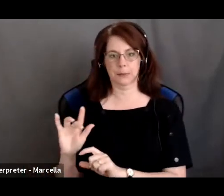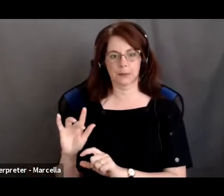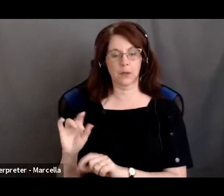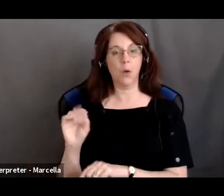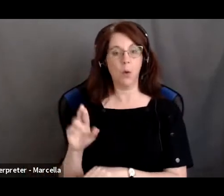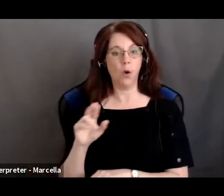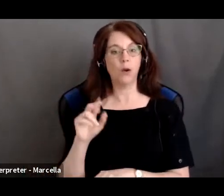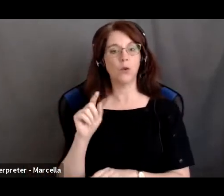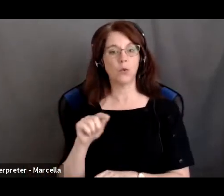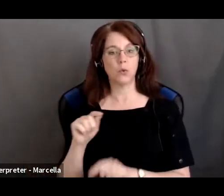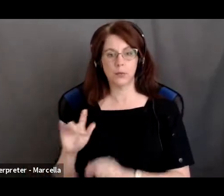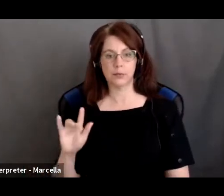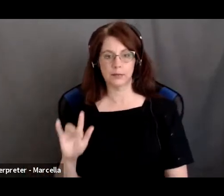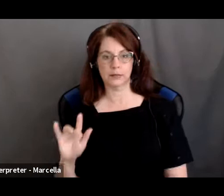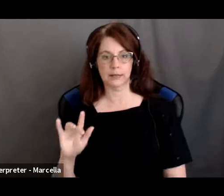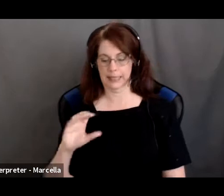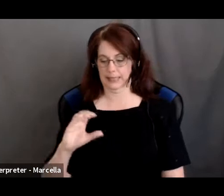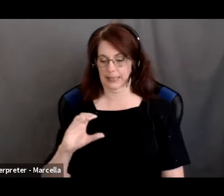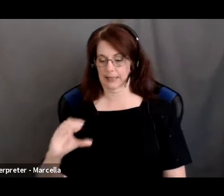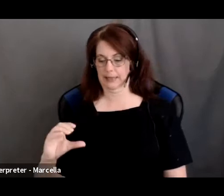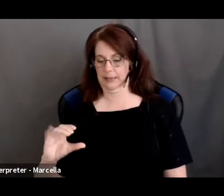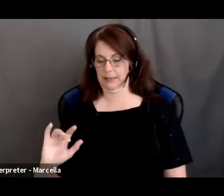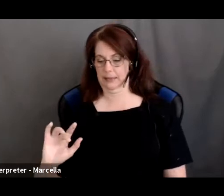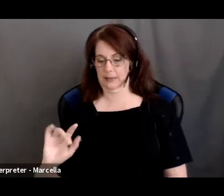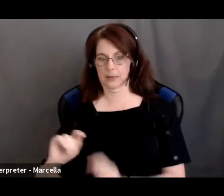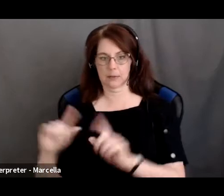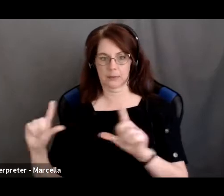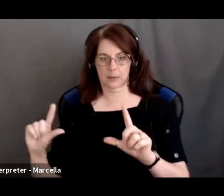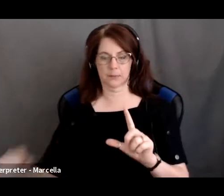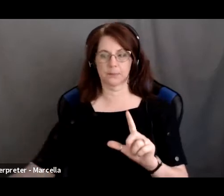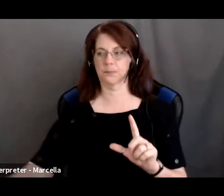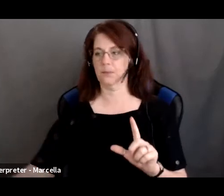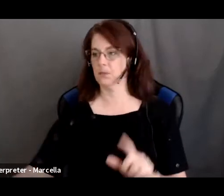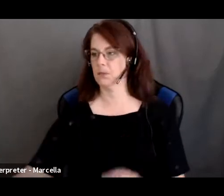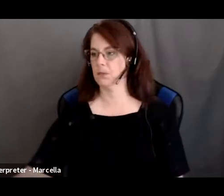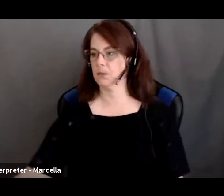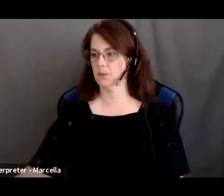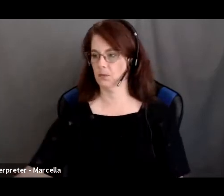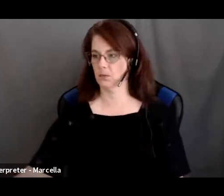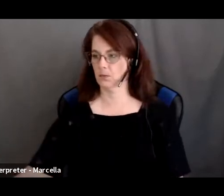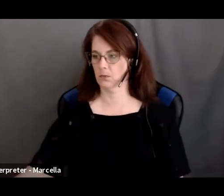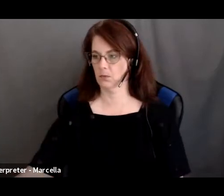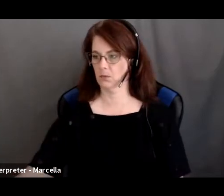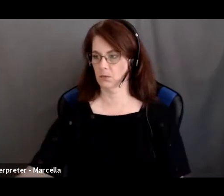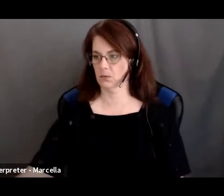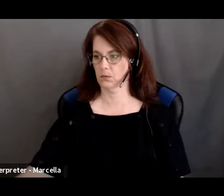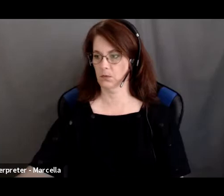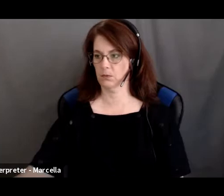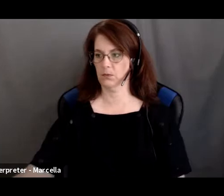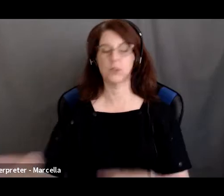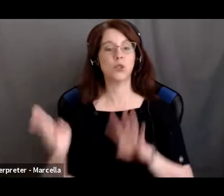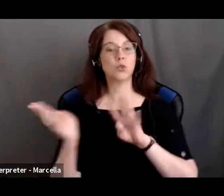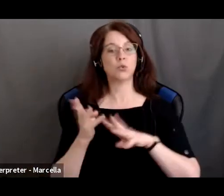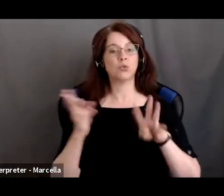can also view the captioning by selecting the CC tab on the menu bar. Stream text is also available for today's